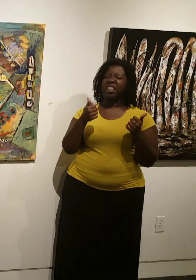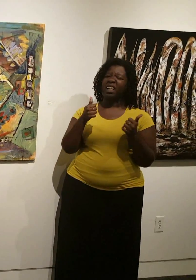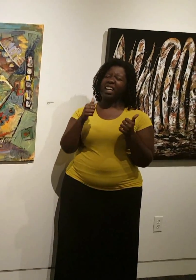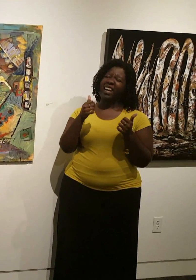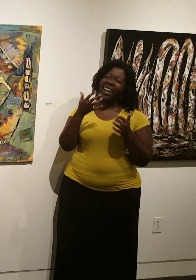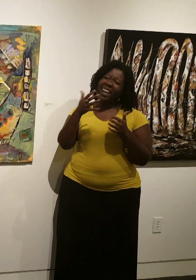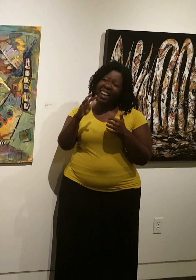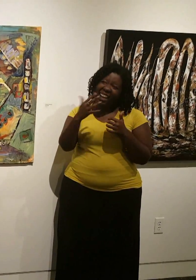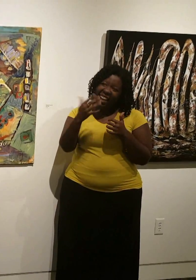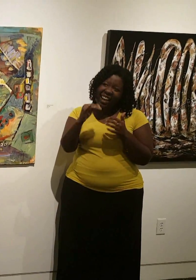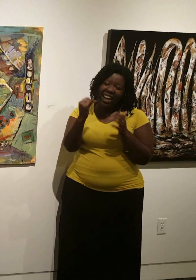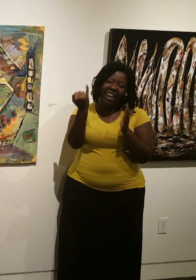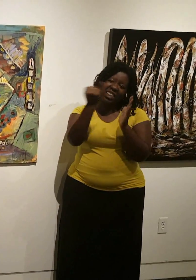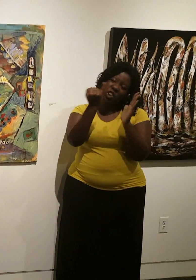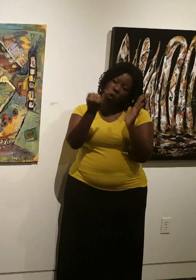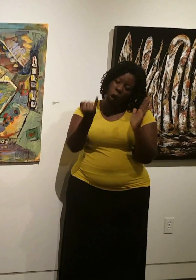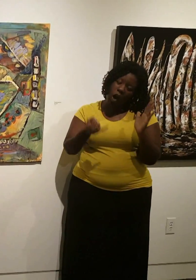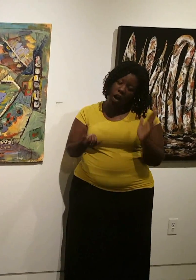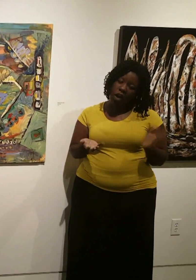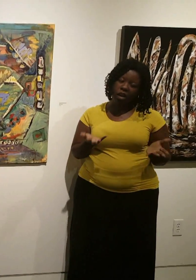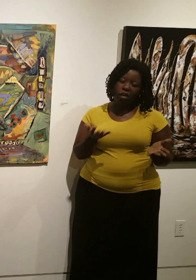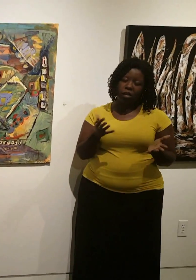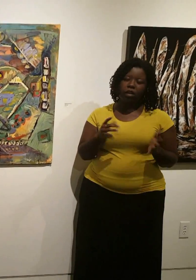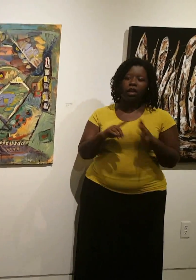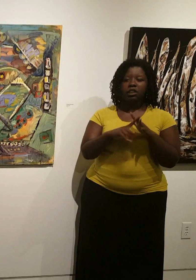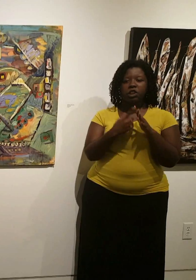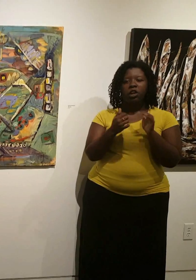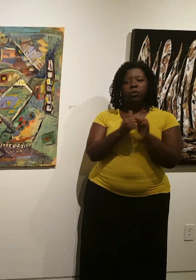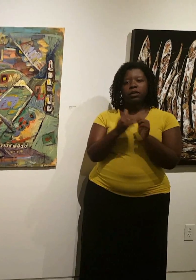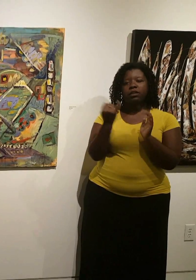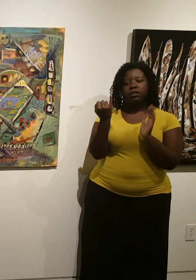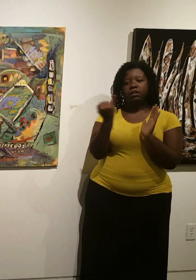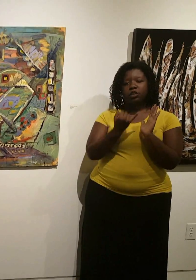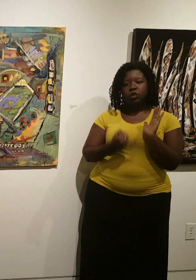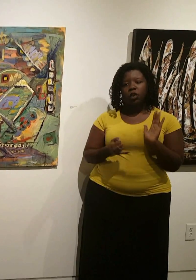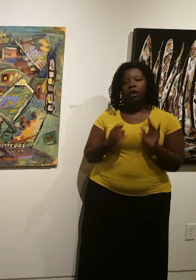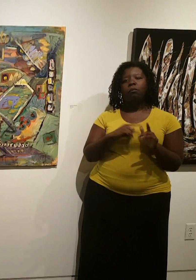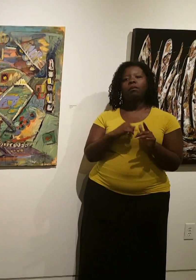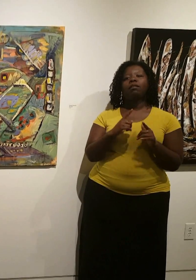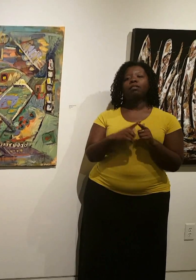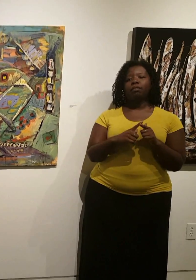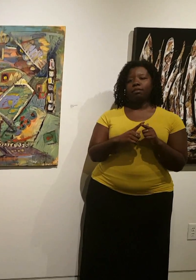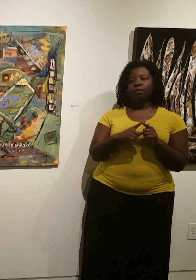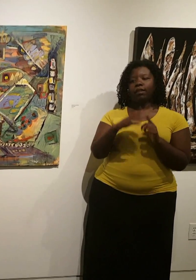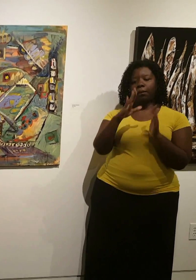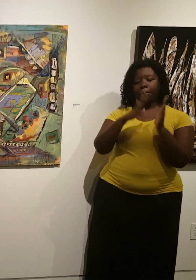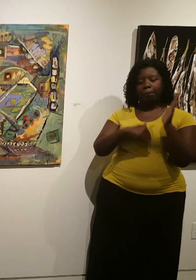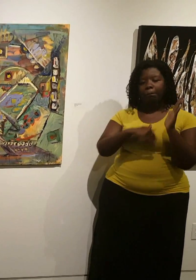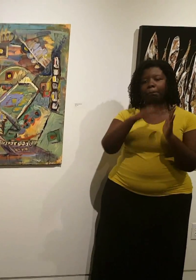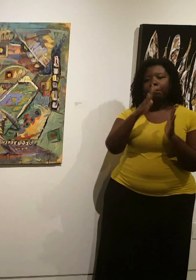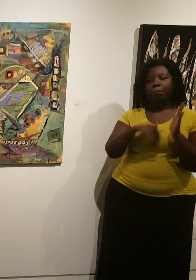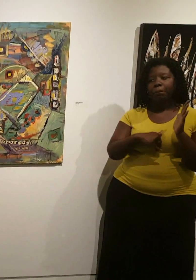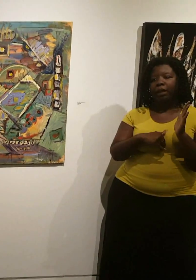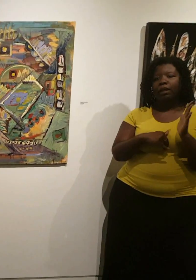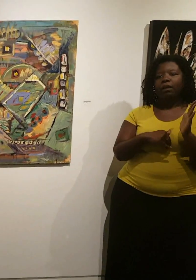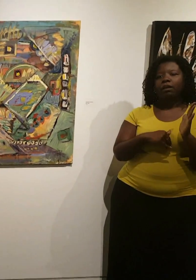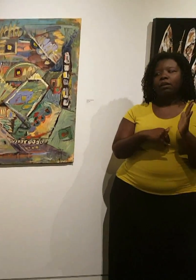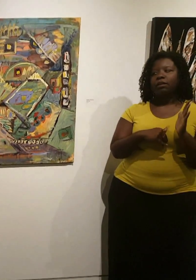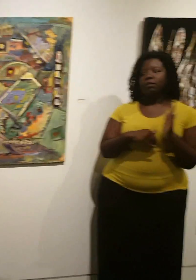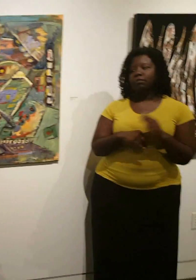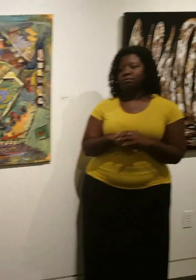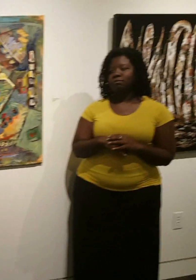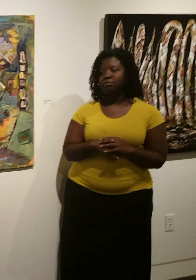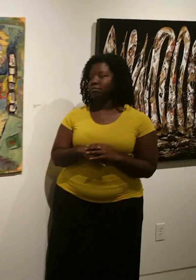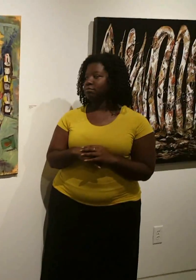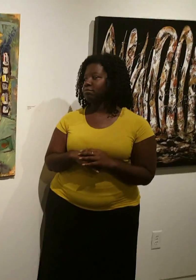start from the sketch, but then it's paint, brush, and the paint. I just go